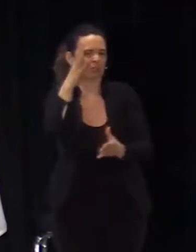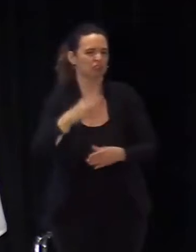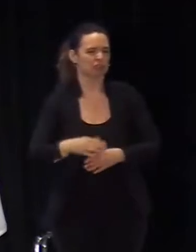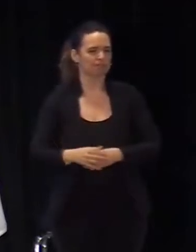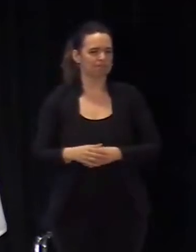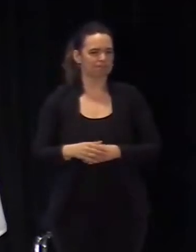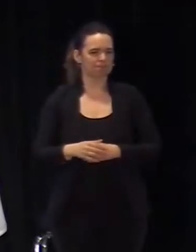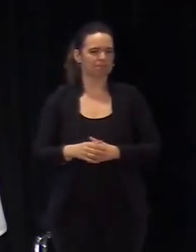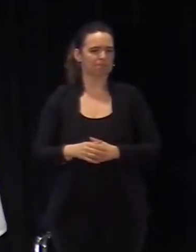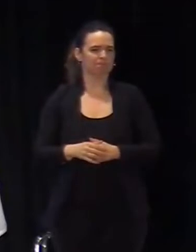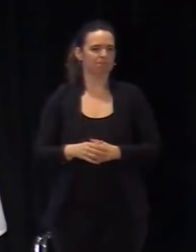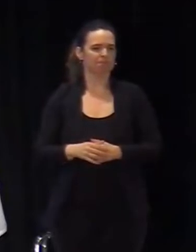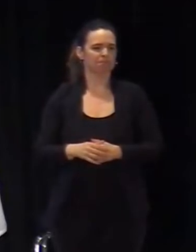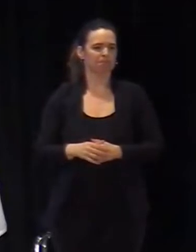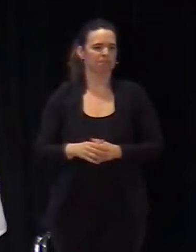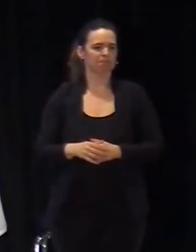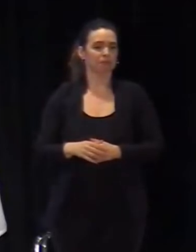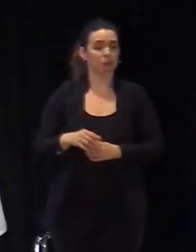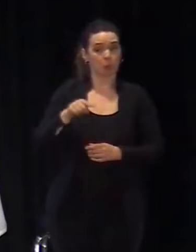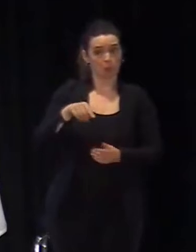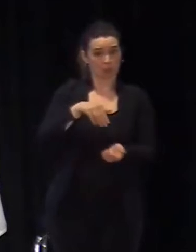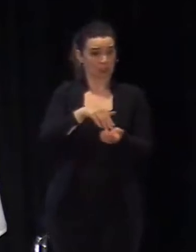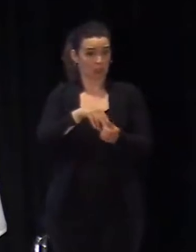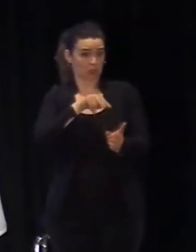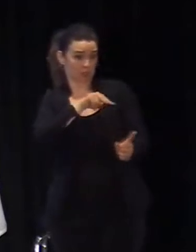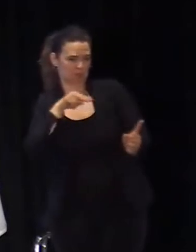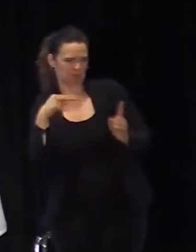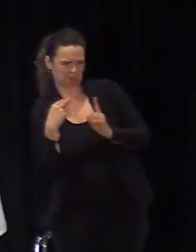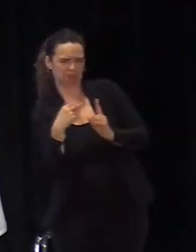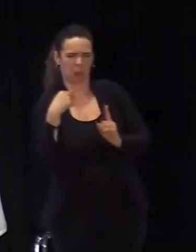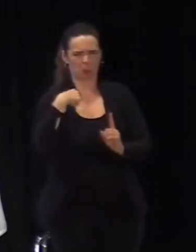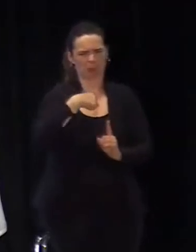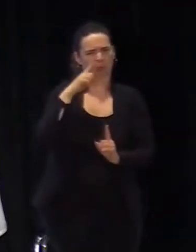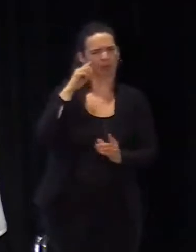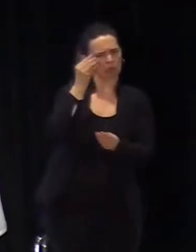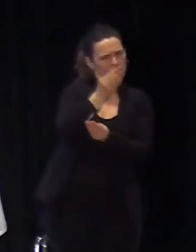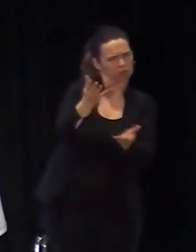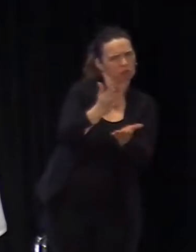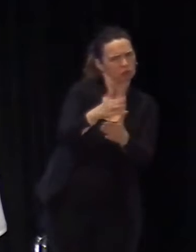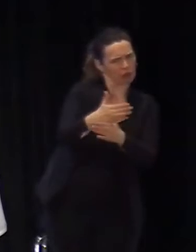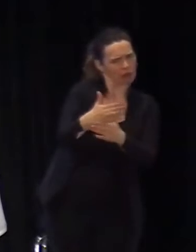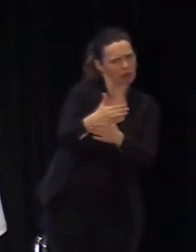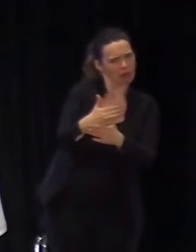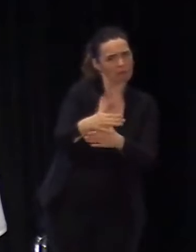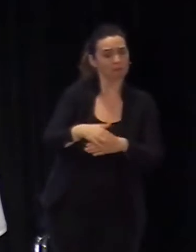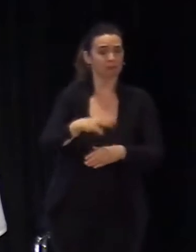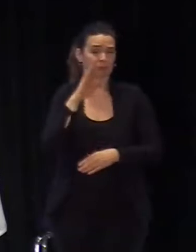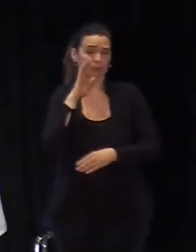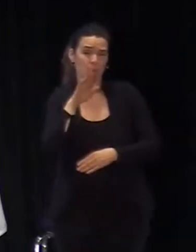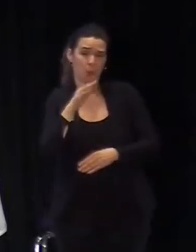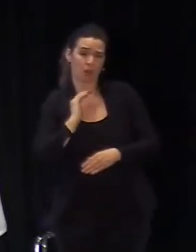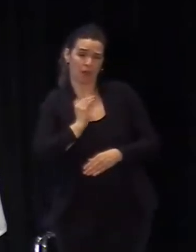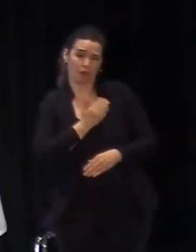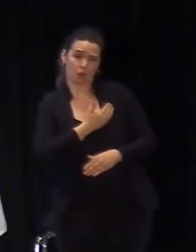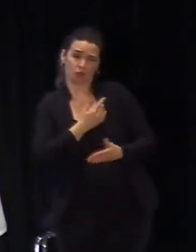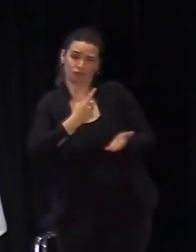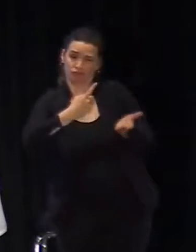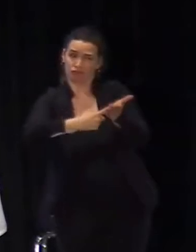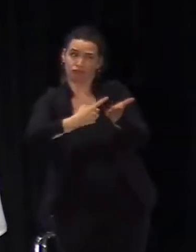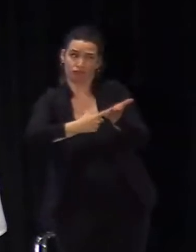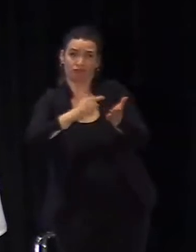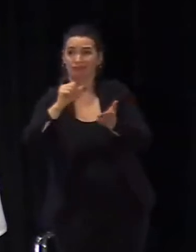we'll finalize that. But certainly in our conversations, the state documentation process that they've talked